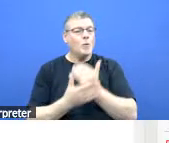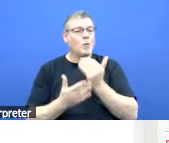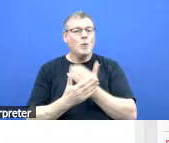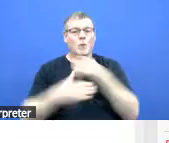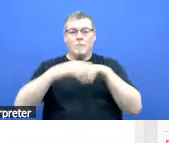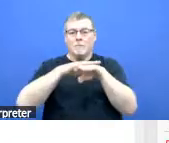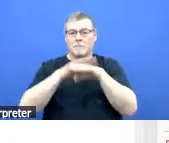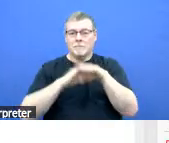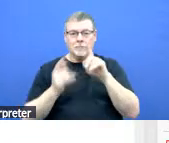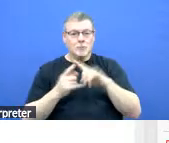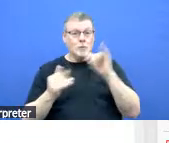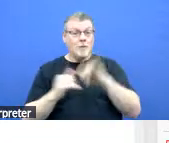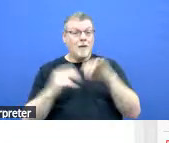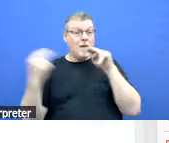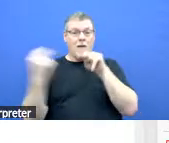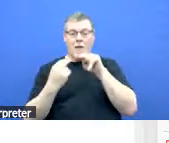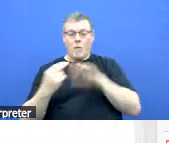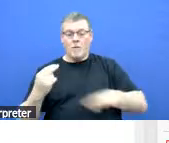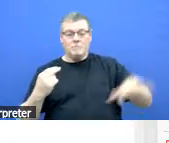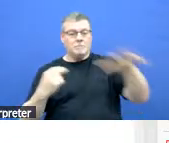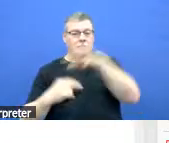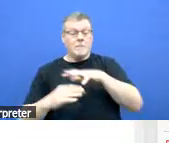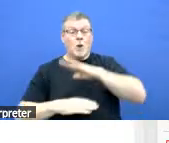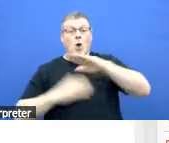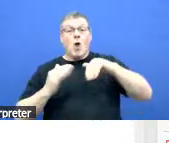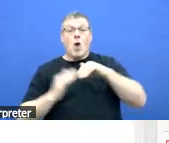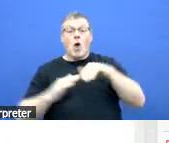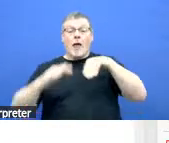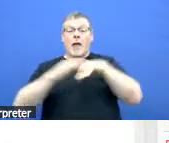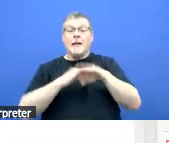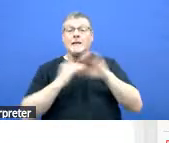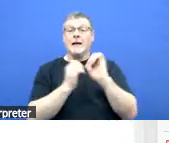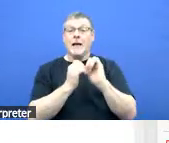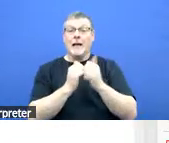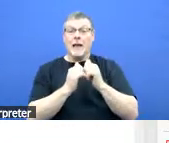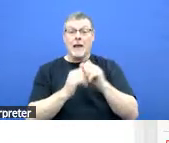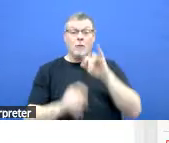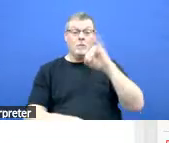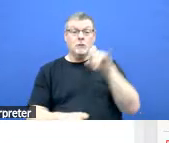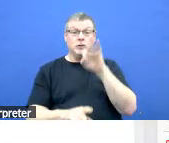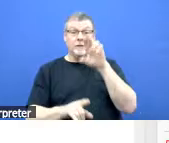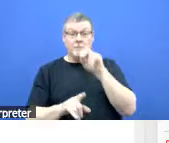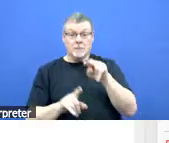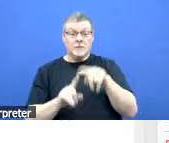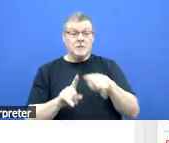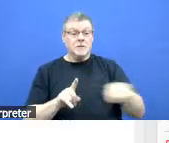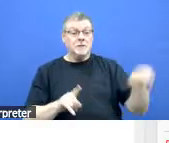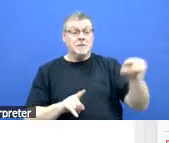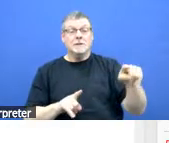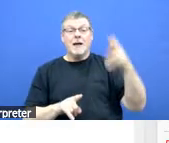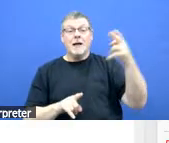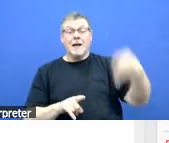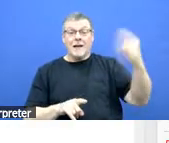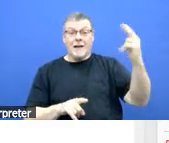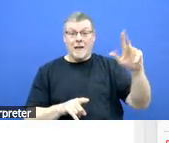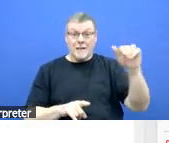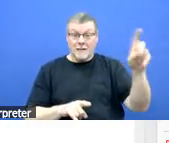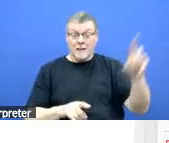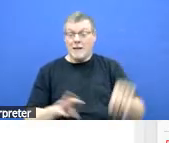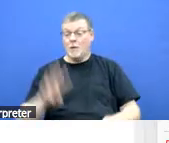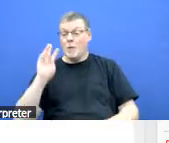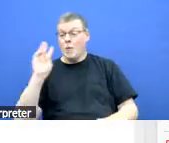proposed to the surrounding highway network. All existing points of access to Jefferson Road, Highland Drive, and West Henrietta Road will